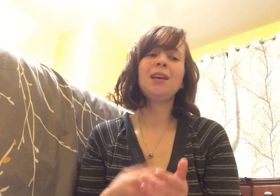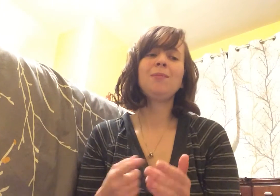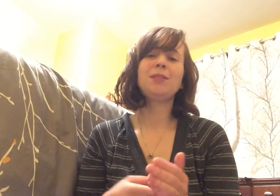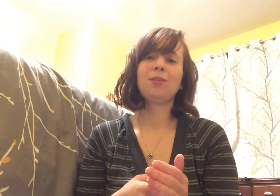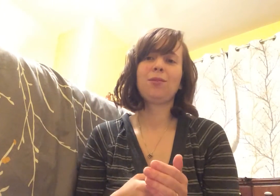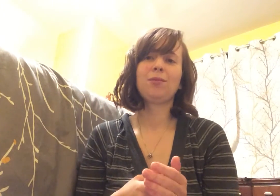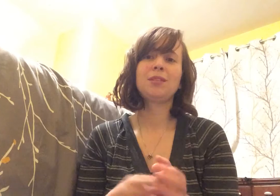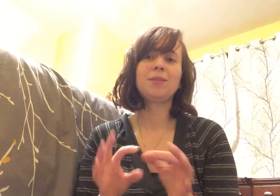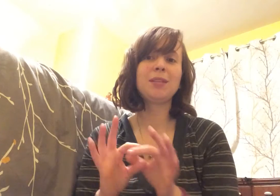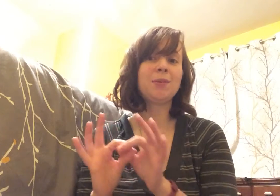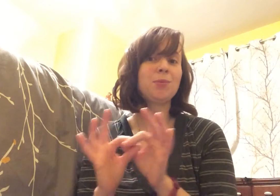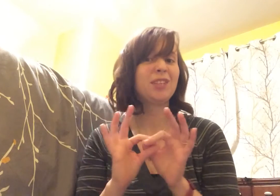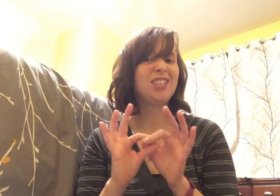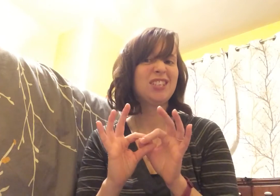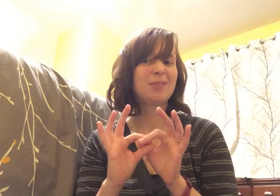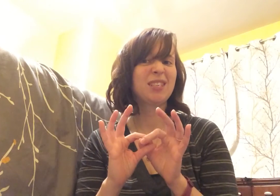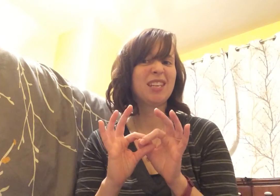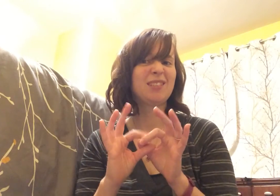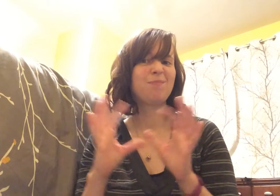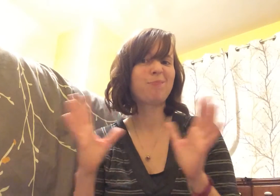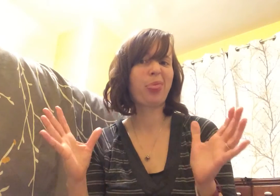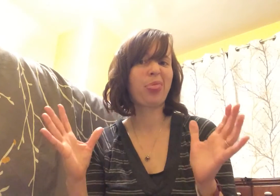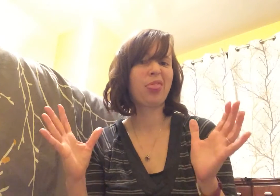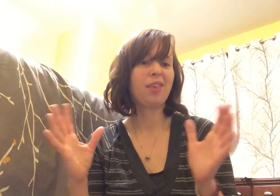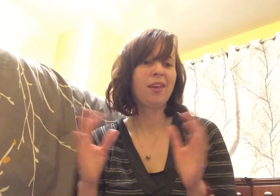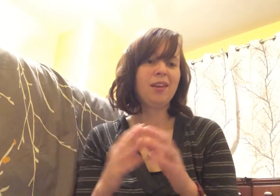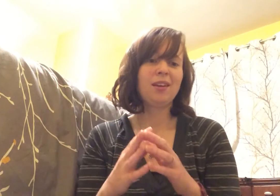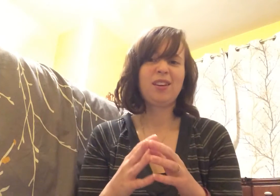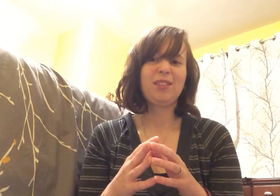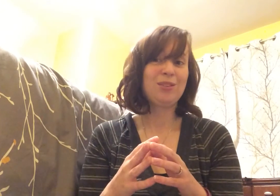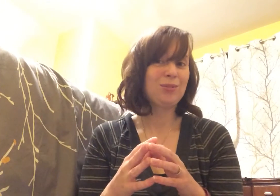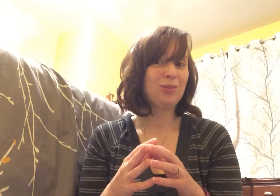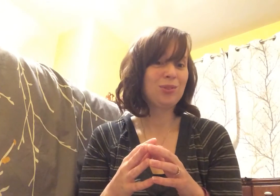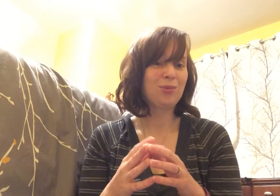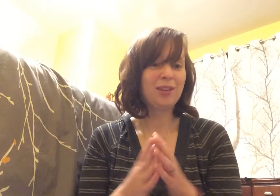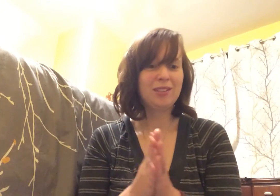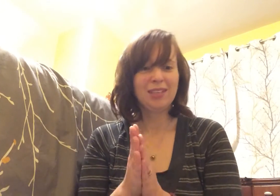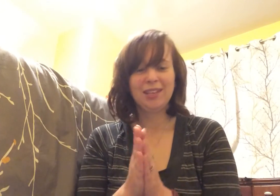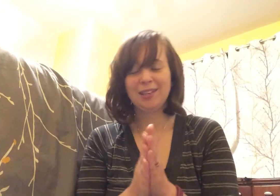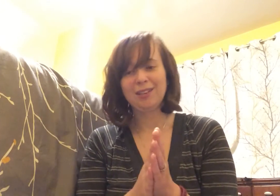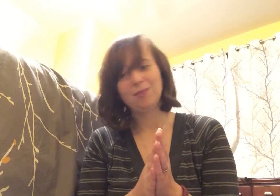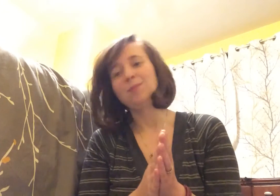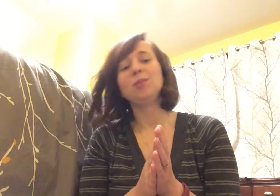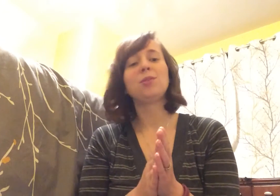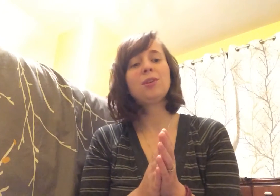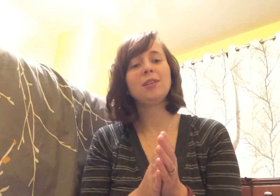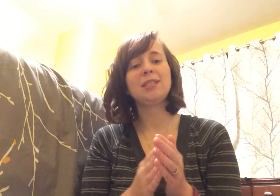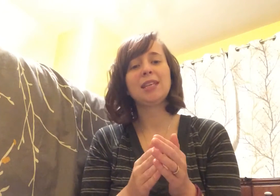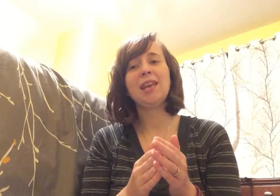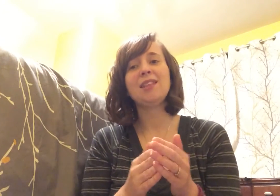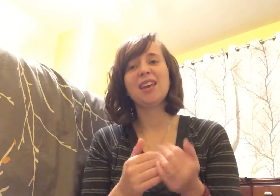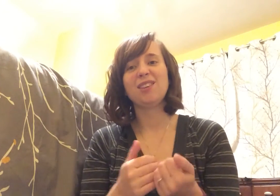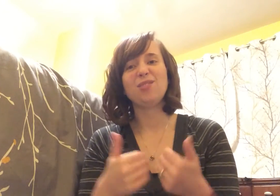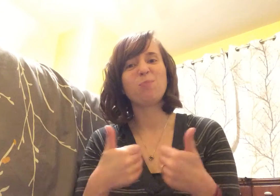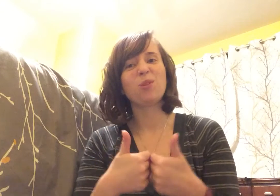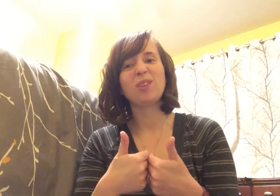Sometimes relationships kind of they don't do so well. You could say that you broke